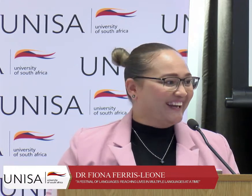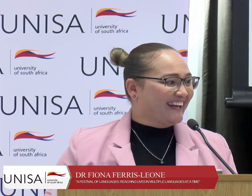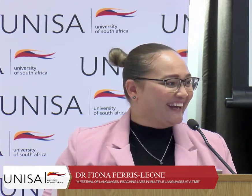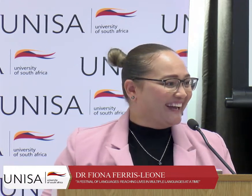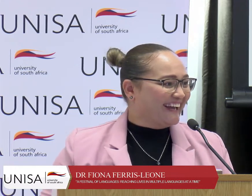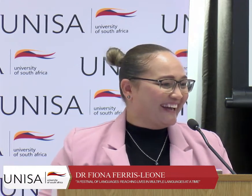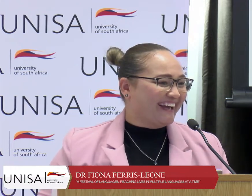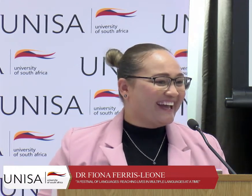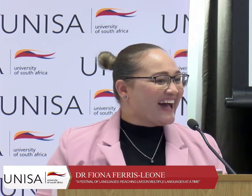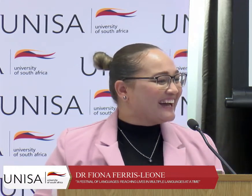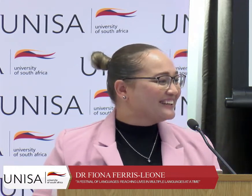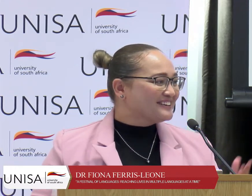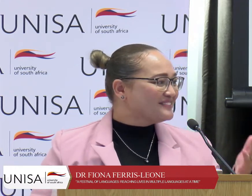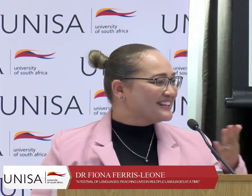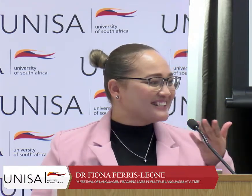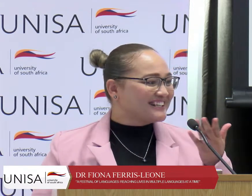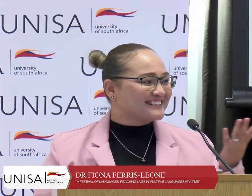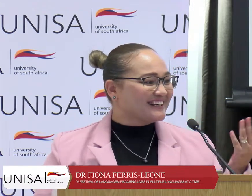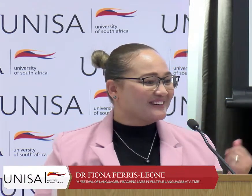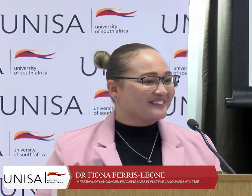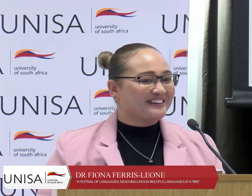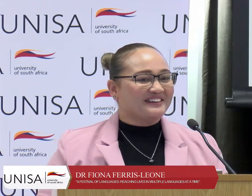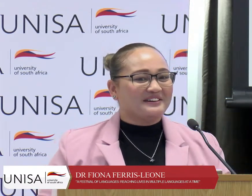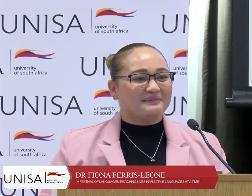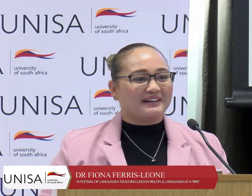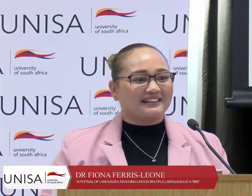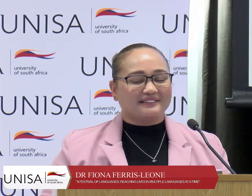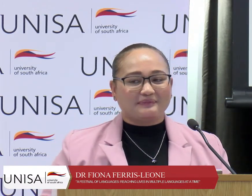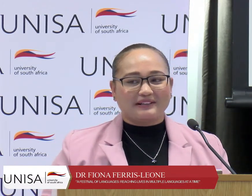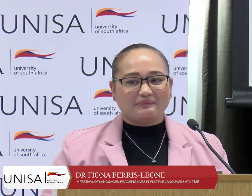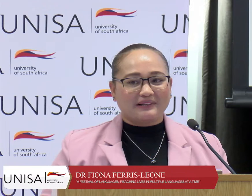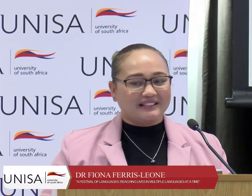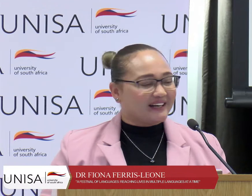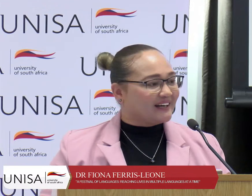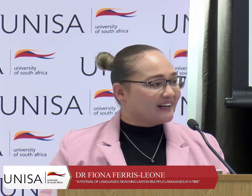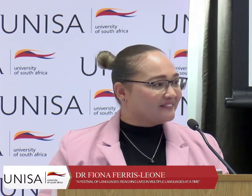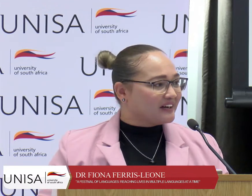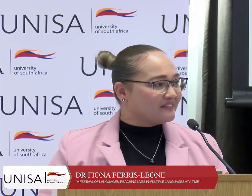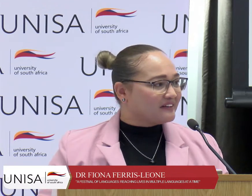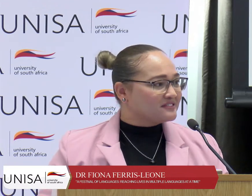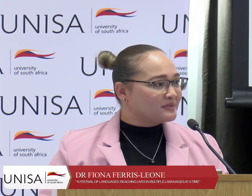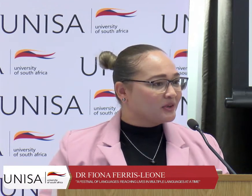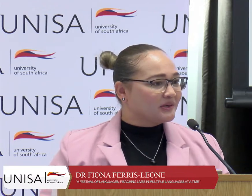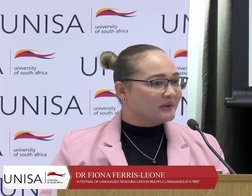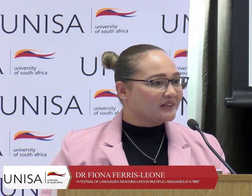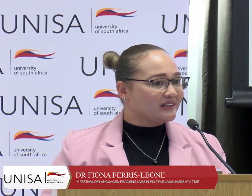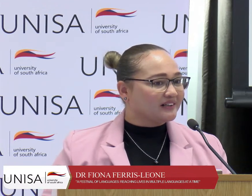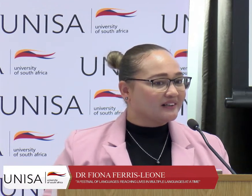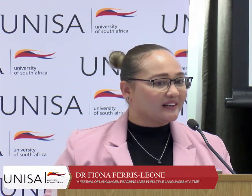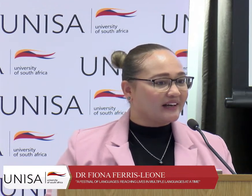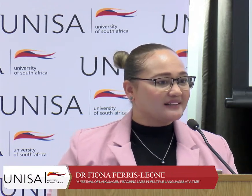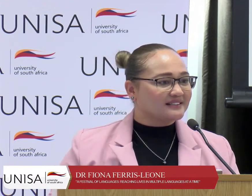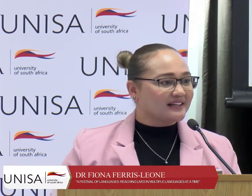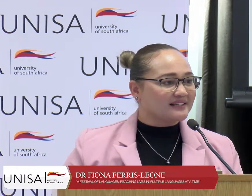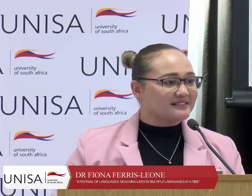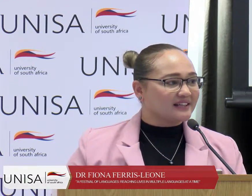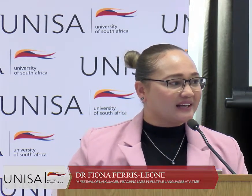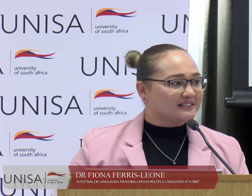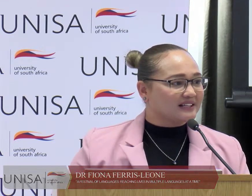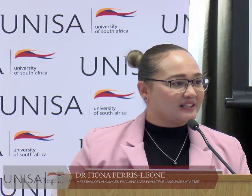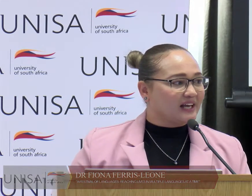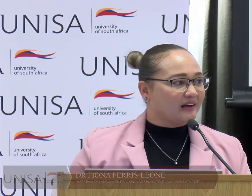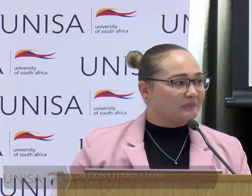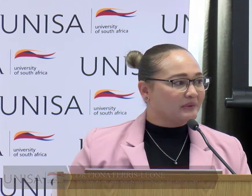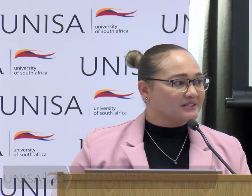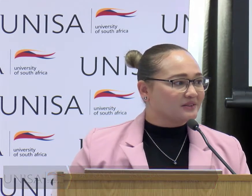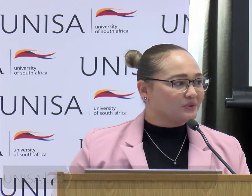Refilwe. I don't know where she is now, but yeah, I've spoken about her as